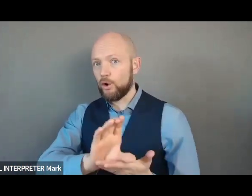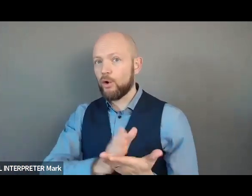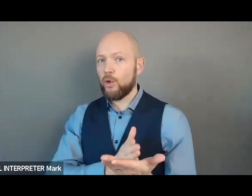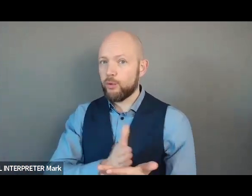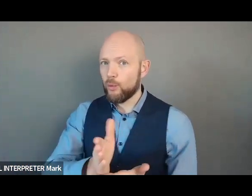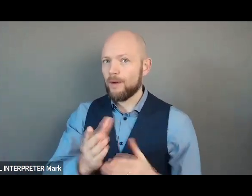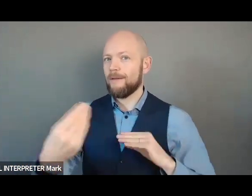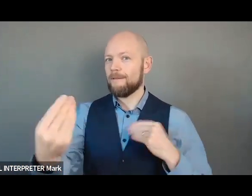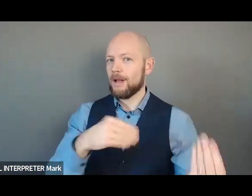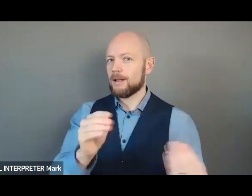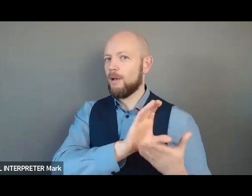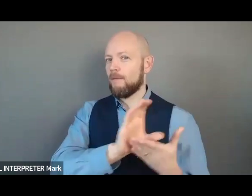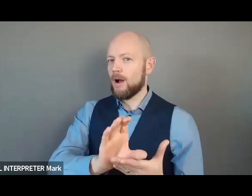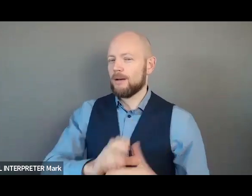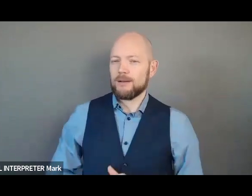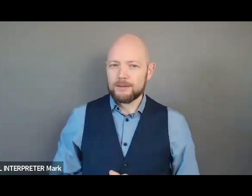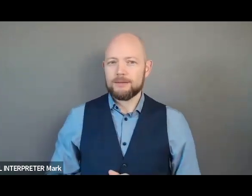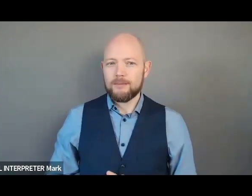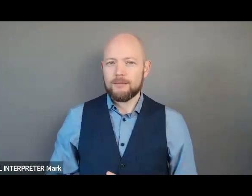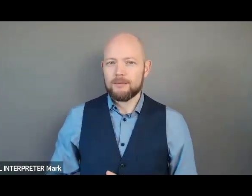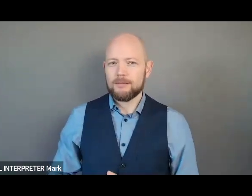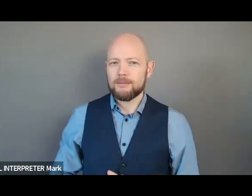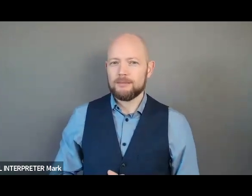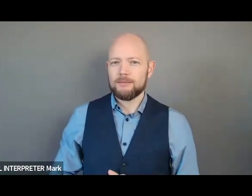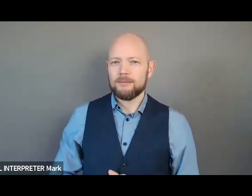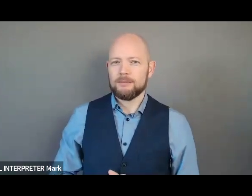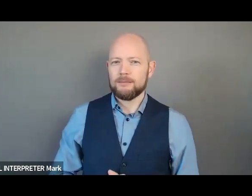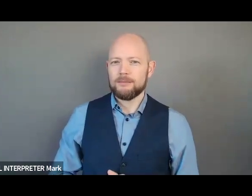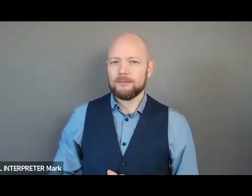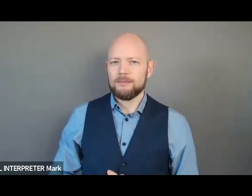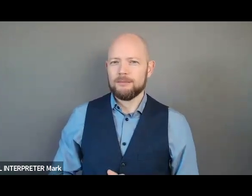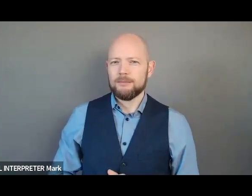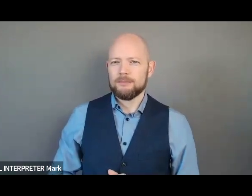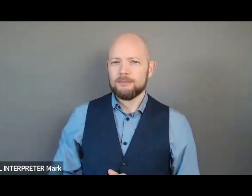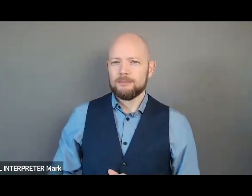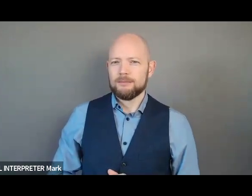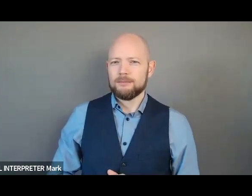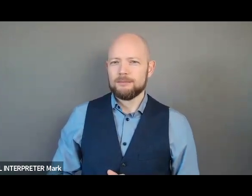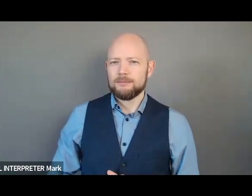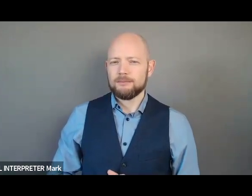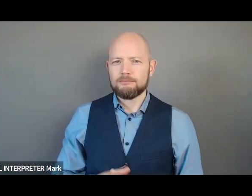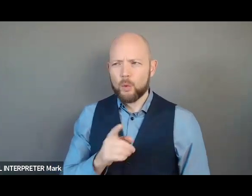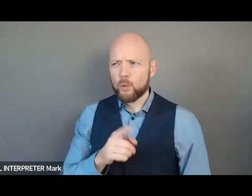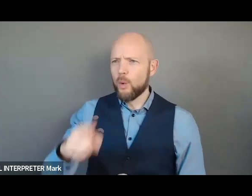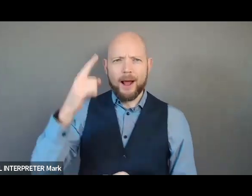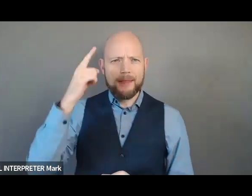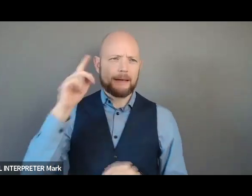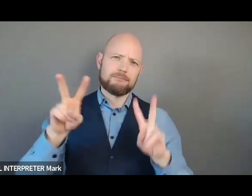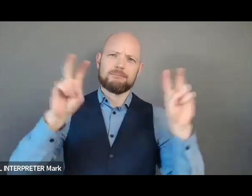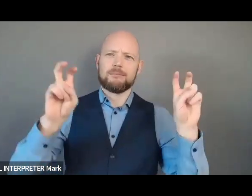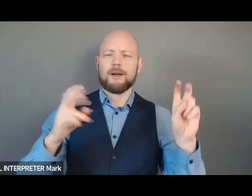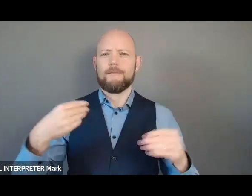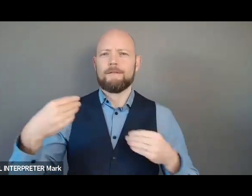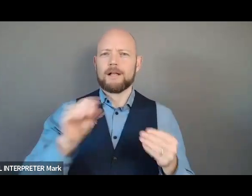We've also got Preethi, I think you are Flexible Fund 1, but the key issue is that you're sufficiently in line